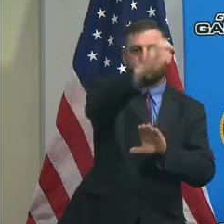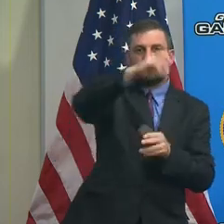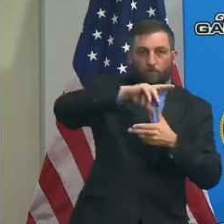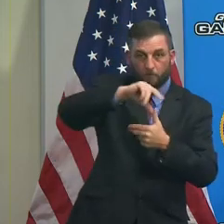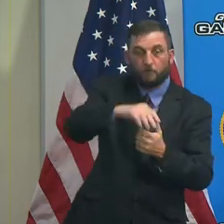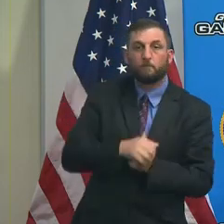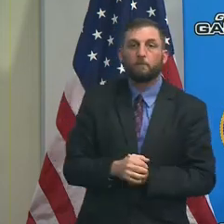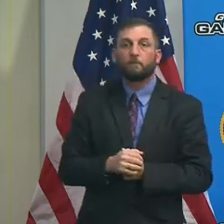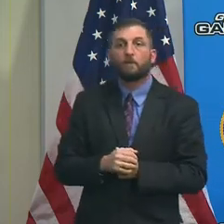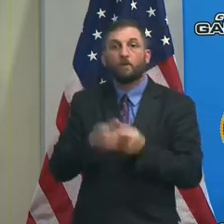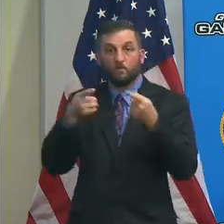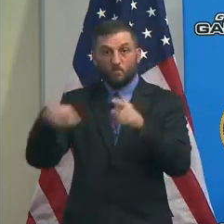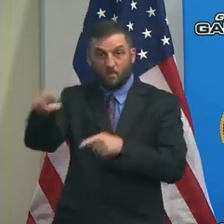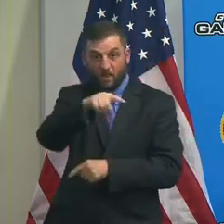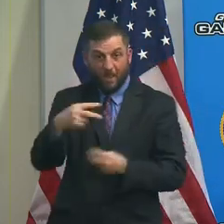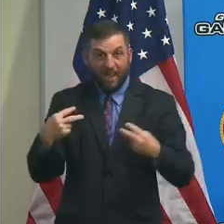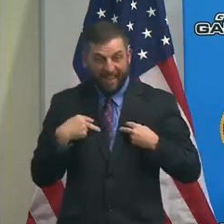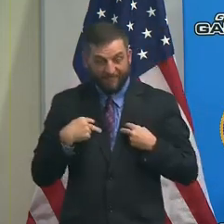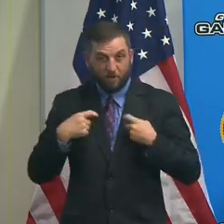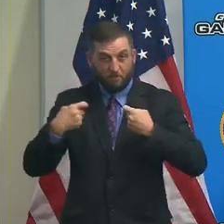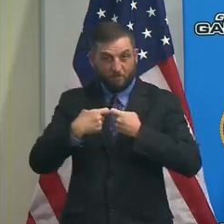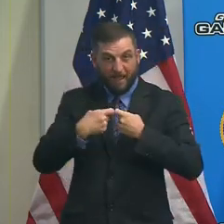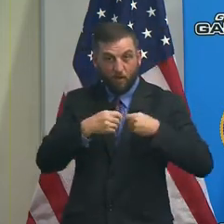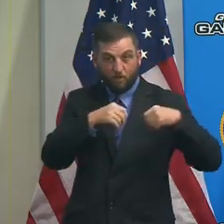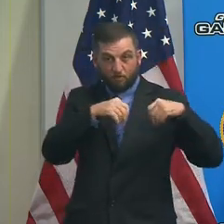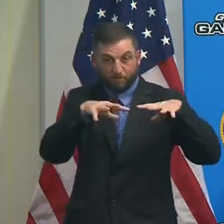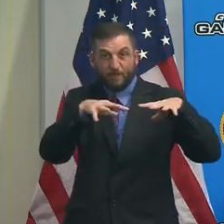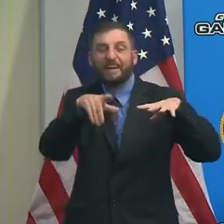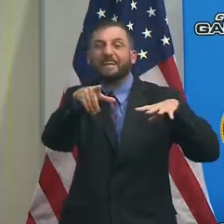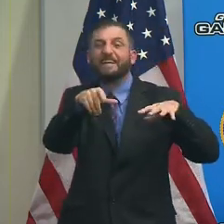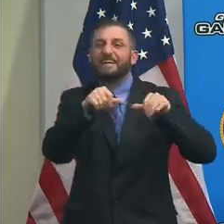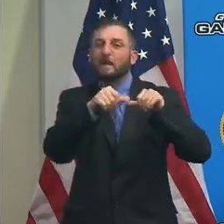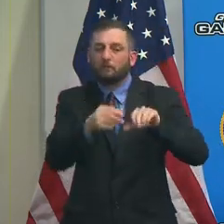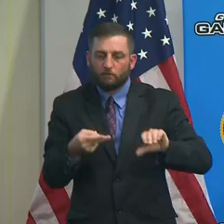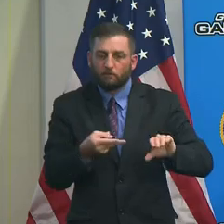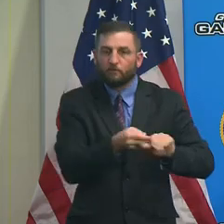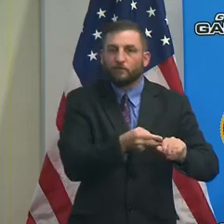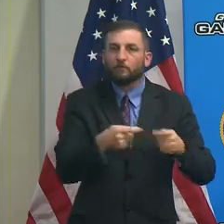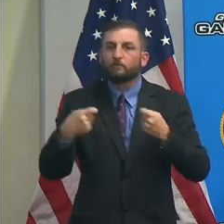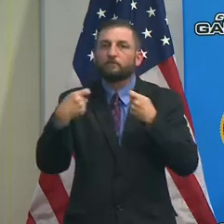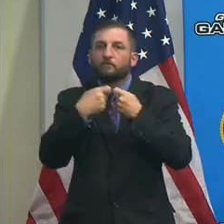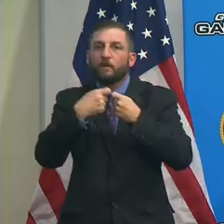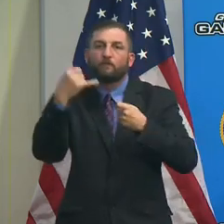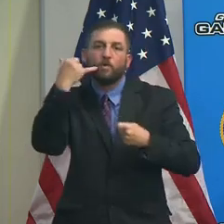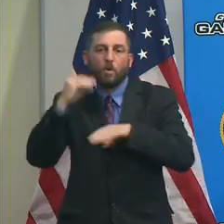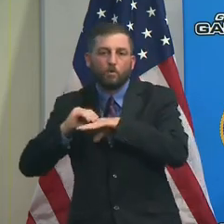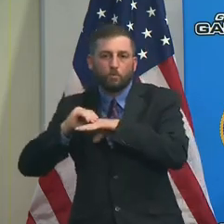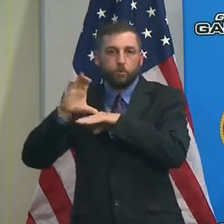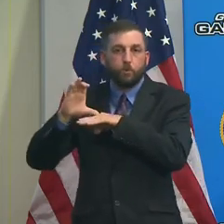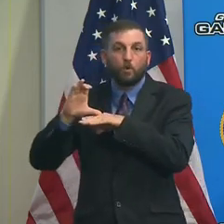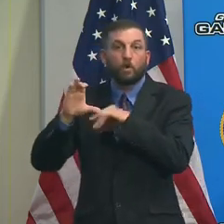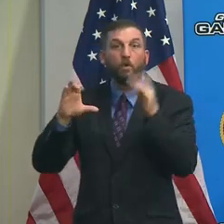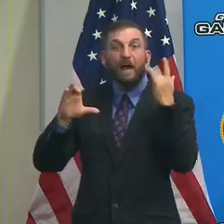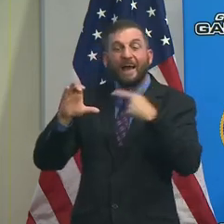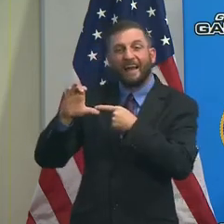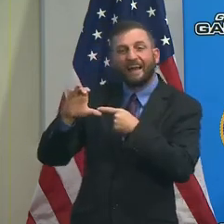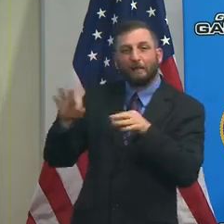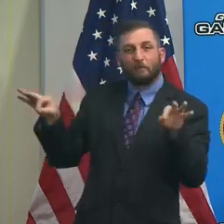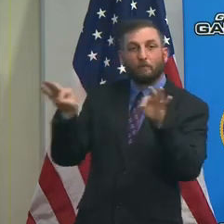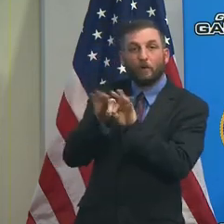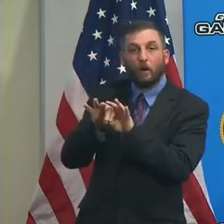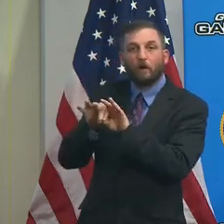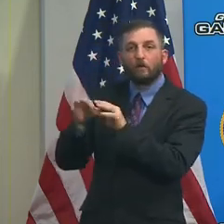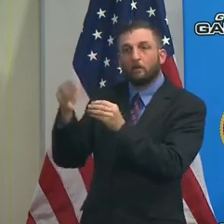that while you still have power, keep your phones and other devices charged in order to receive emergency weather alerts and to be able